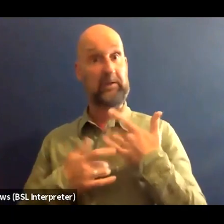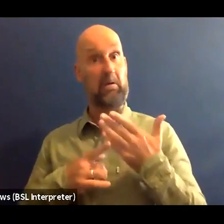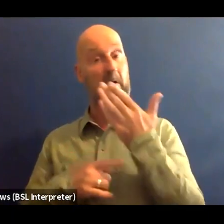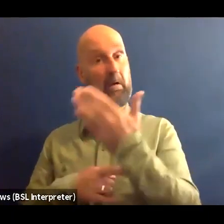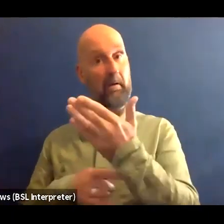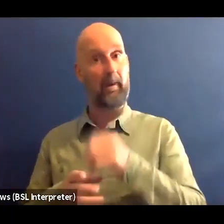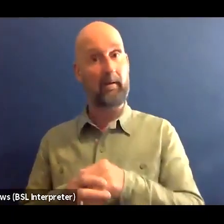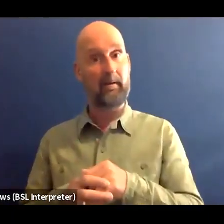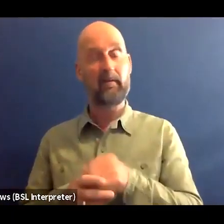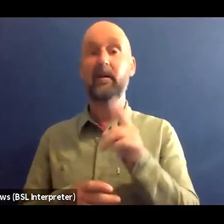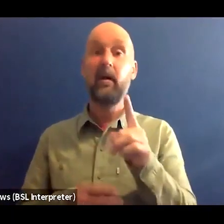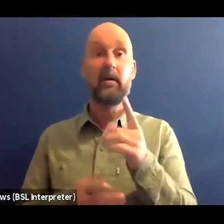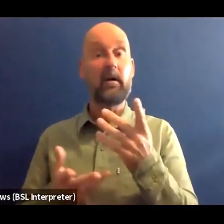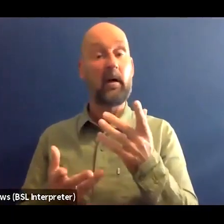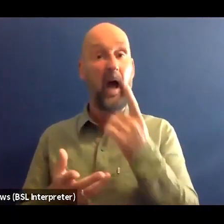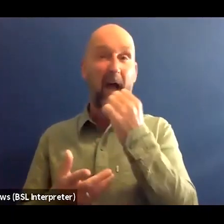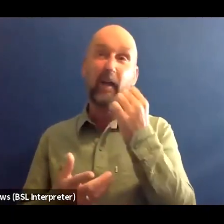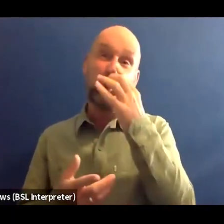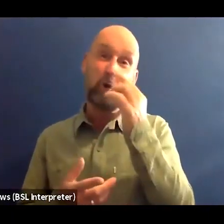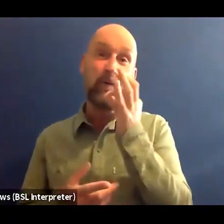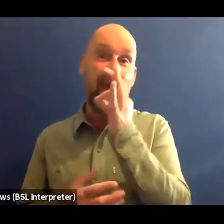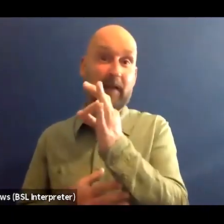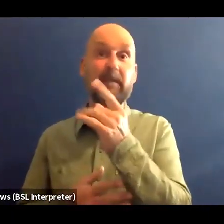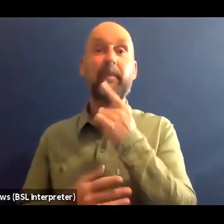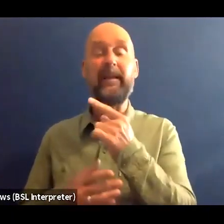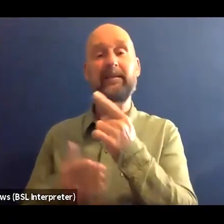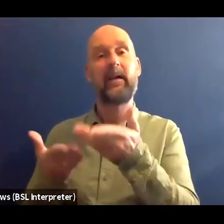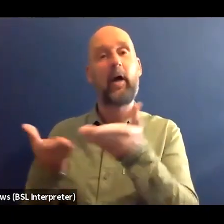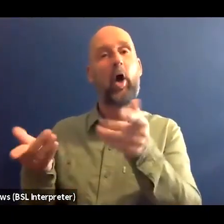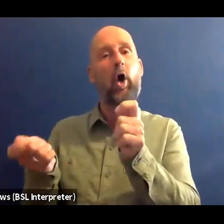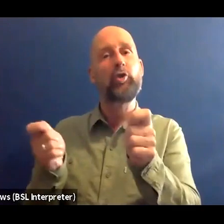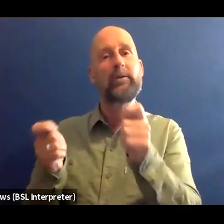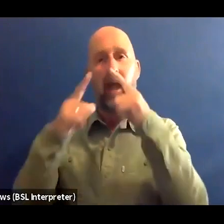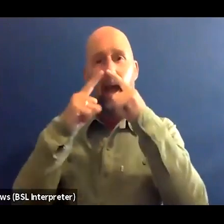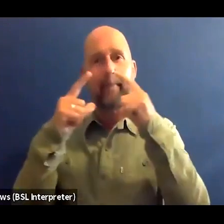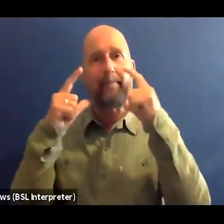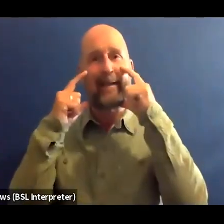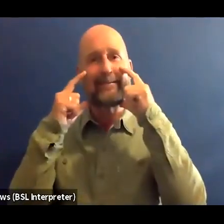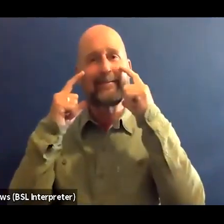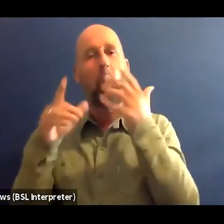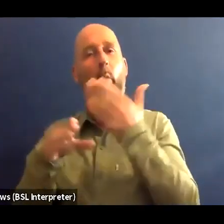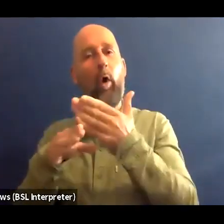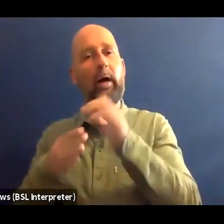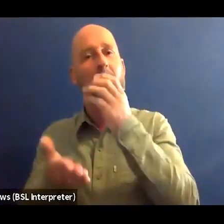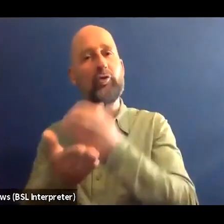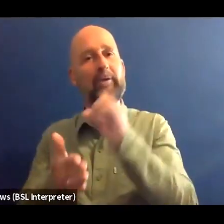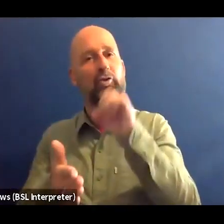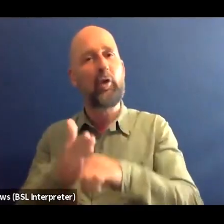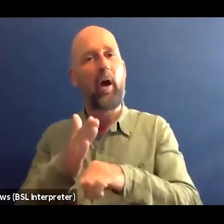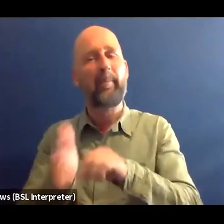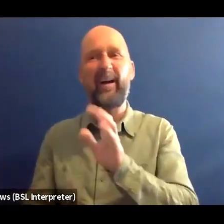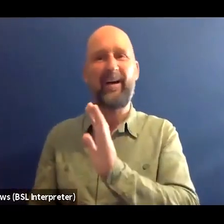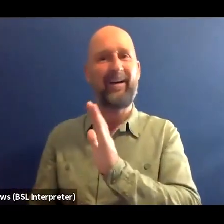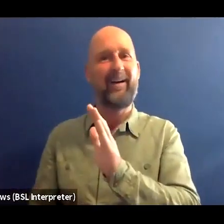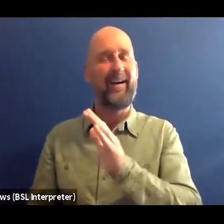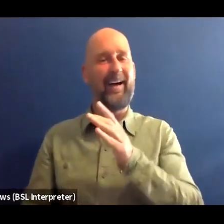that I could have asked them to make adjustments for the masks so that I could work in charity shop, but I actually kind of wanted to be